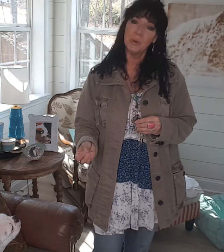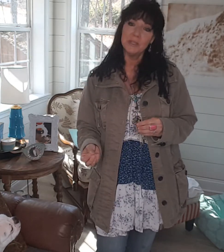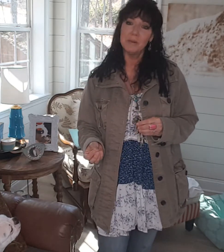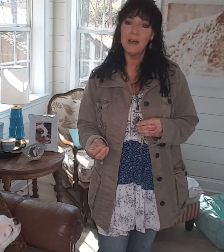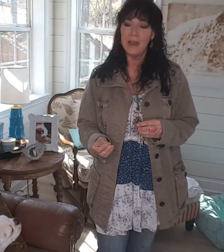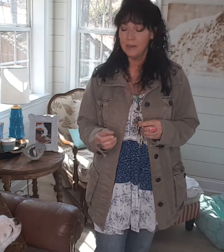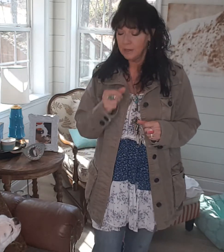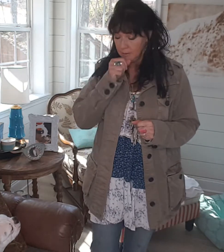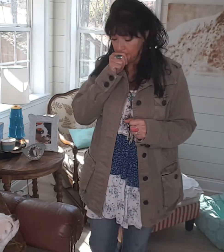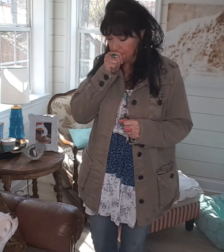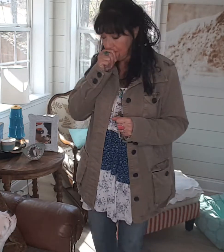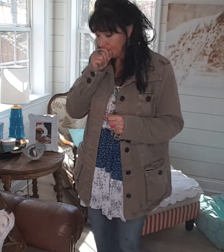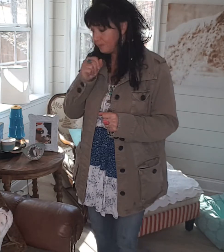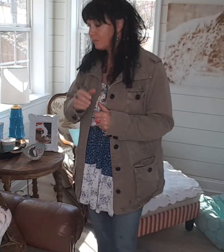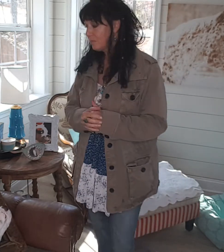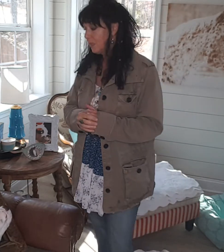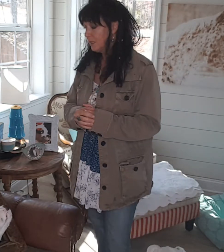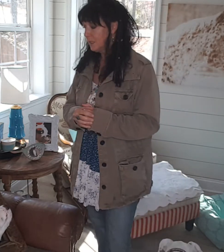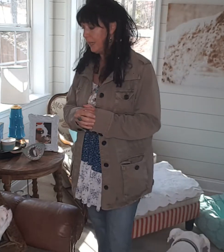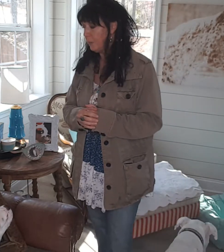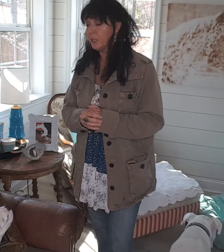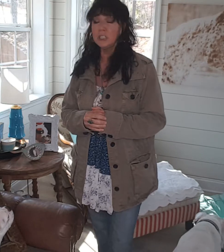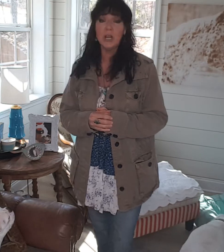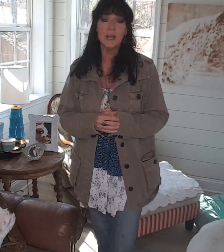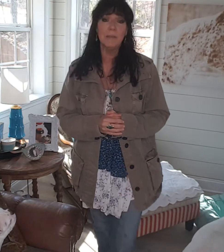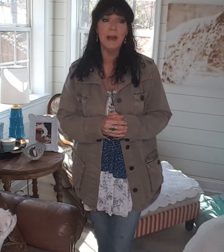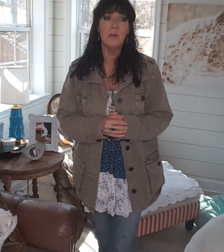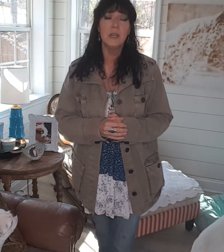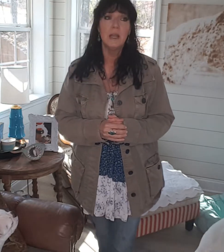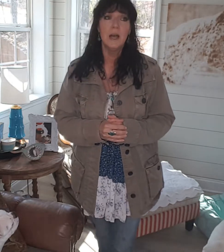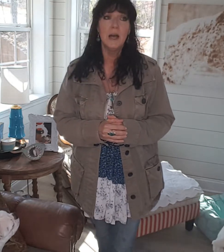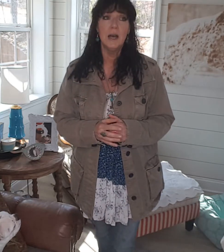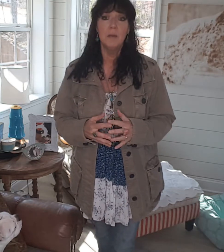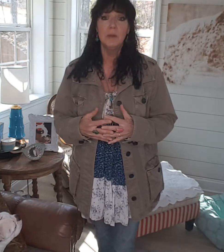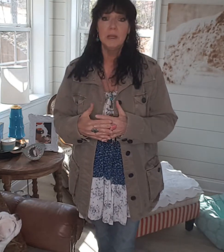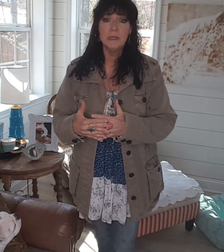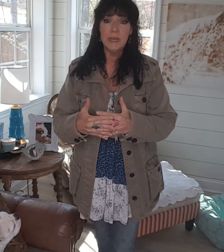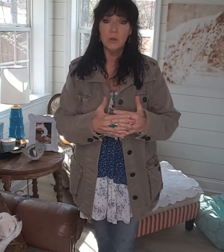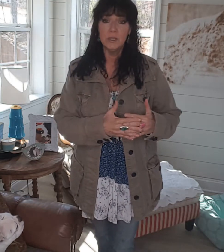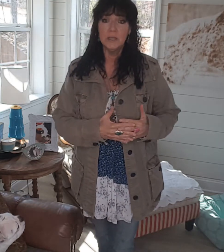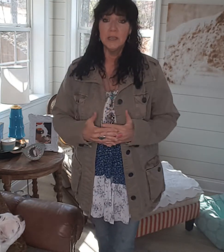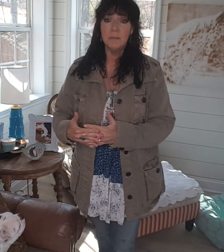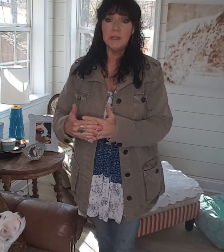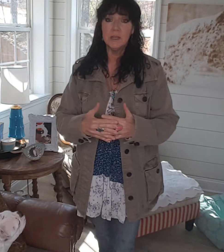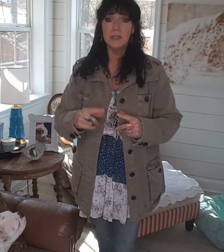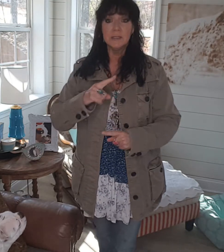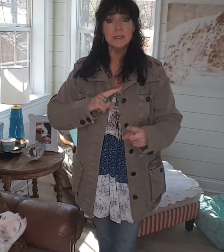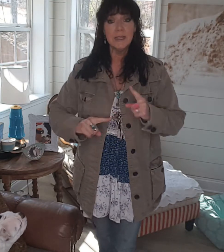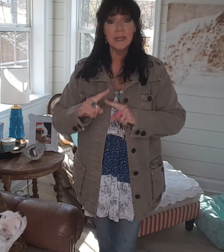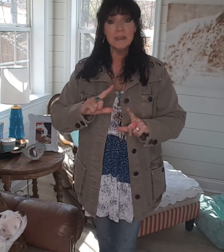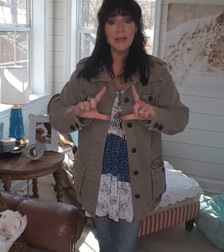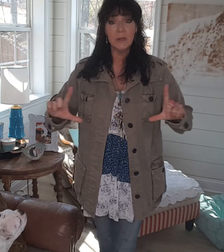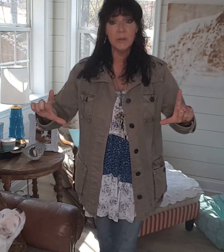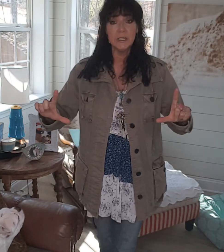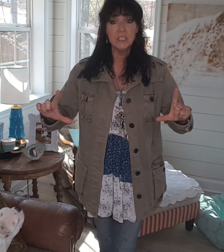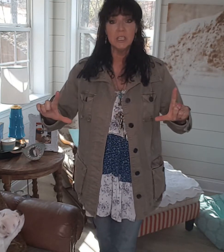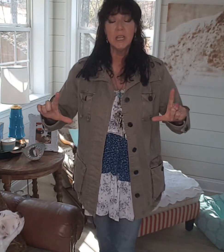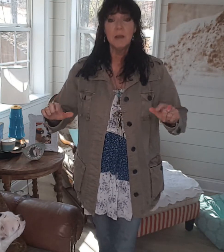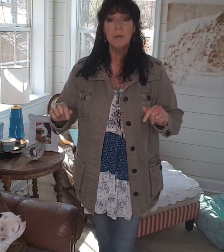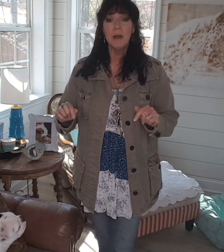them a lot. Today we're going to talk about not only the American Sign Language, but